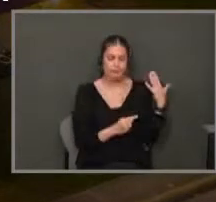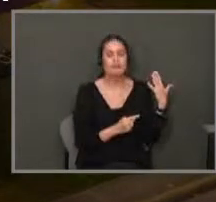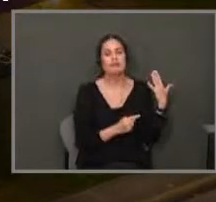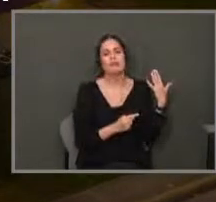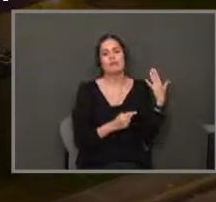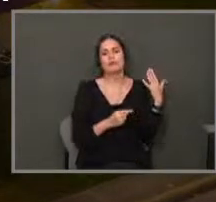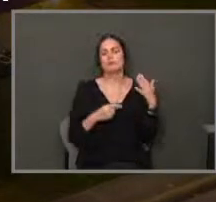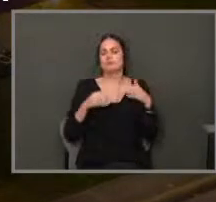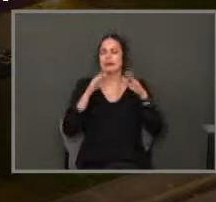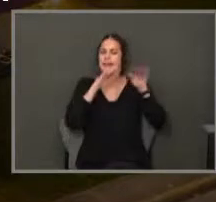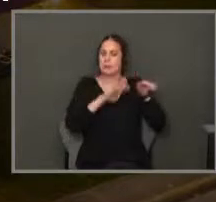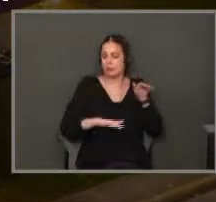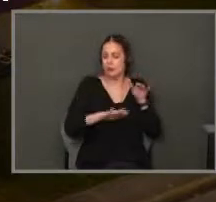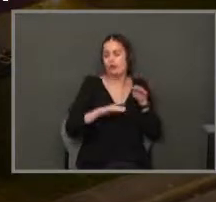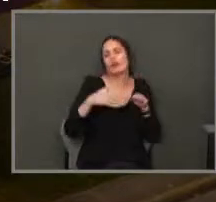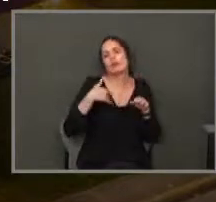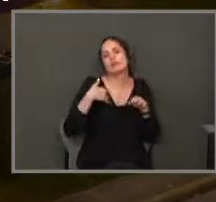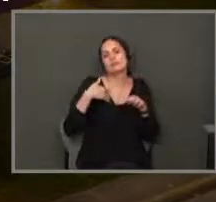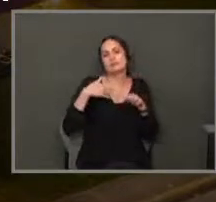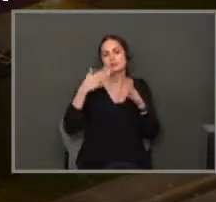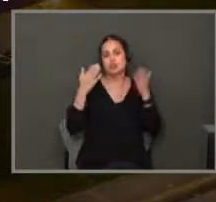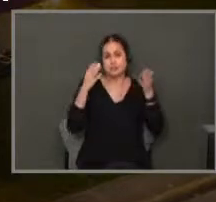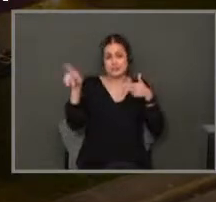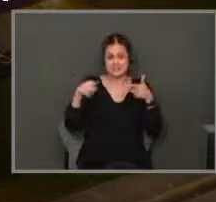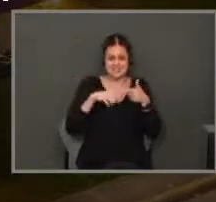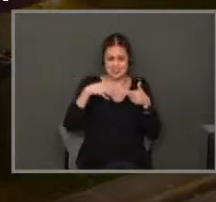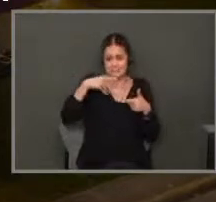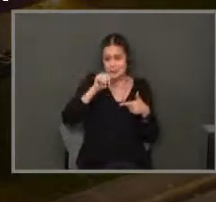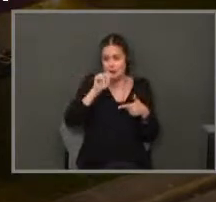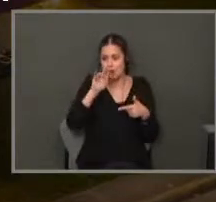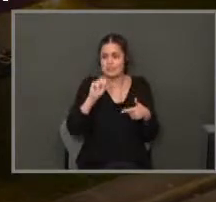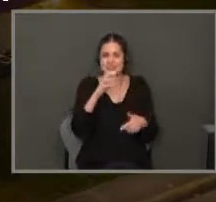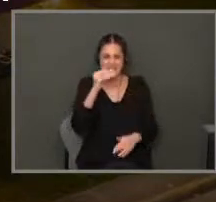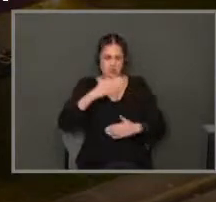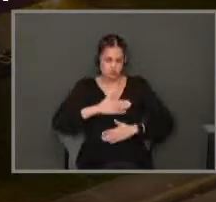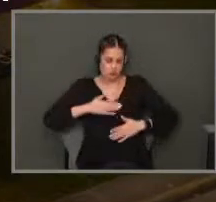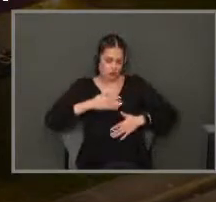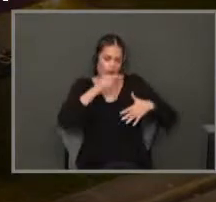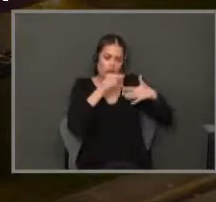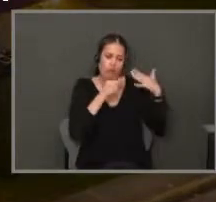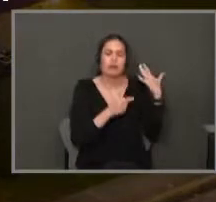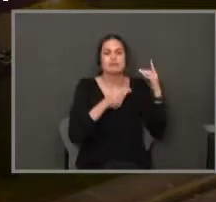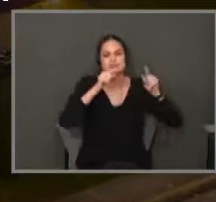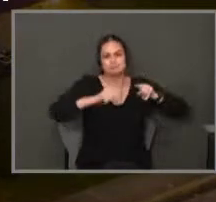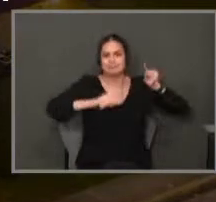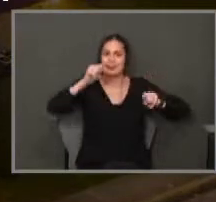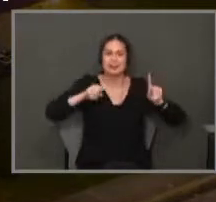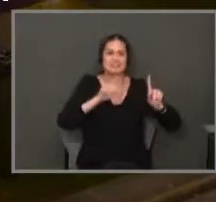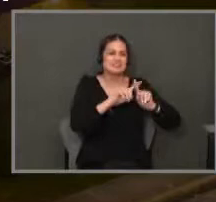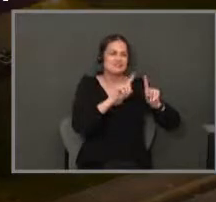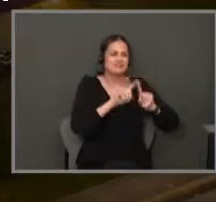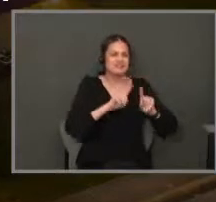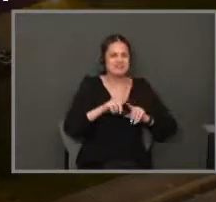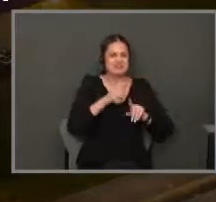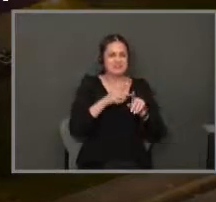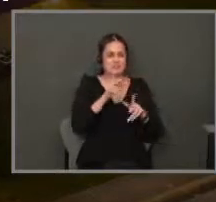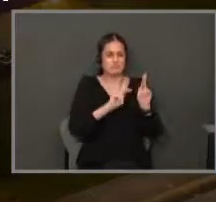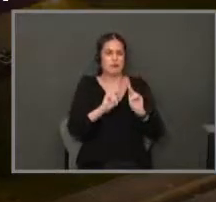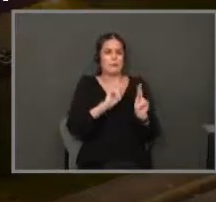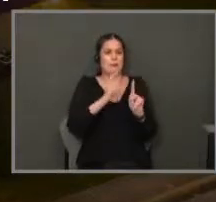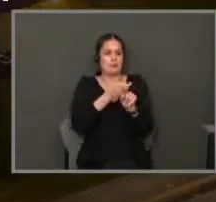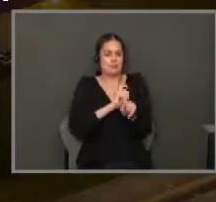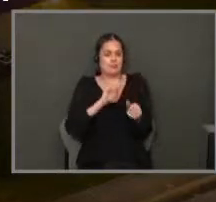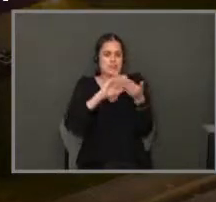Neighborhood Housing Services, Parks and Rec. So a whole slew of departments are represented. So please don't hesitate to ask